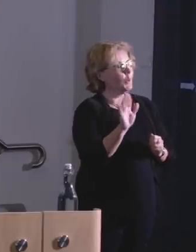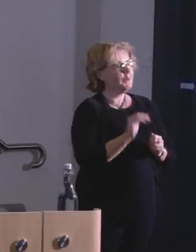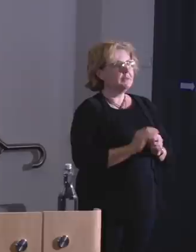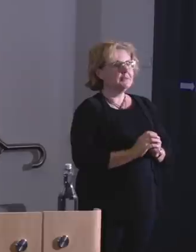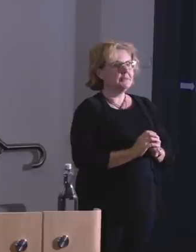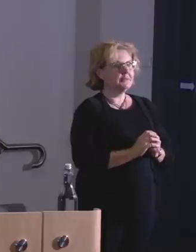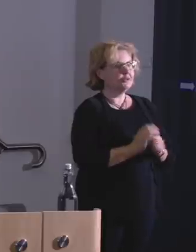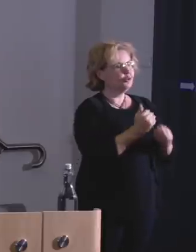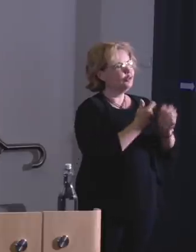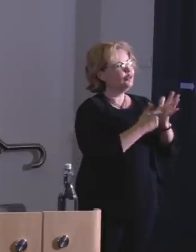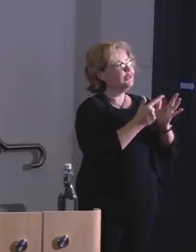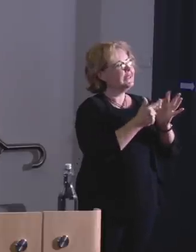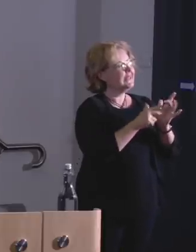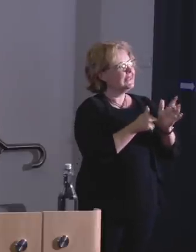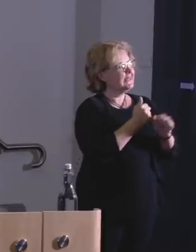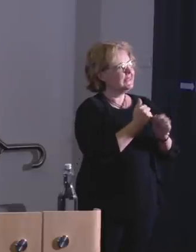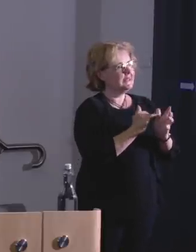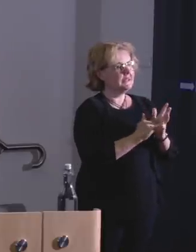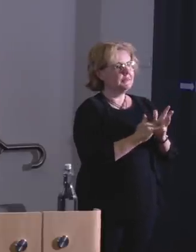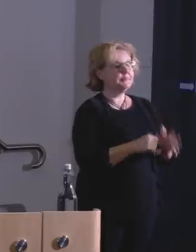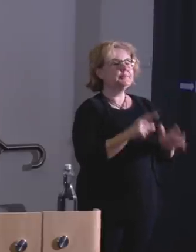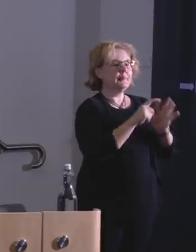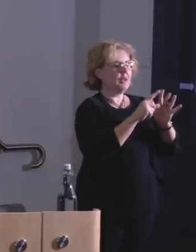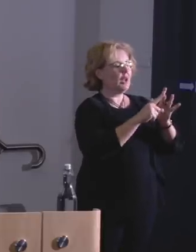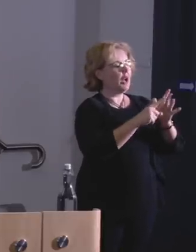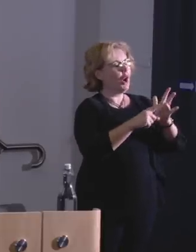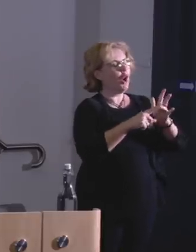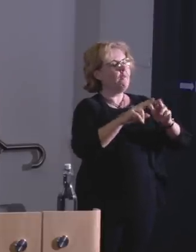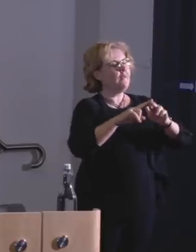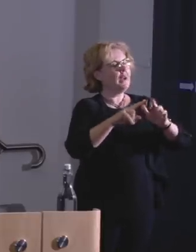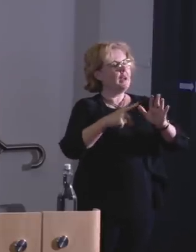our greeting salutation, is ta'alofa.